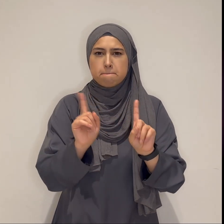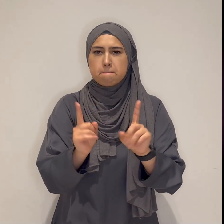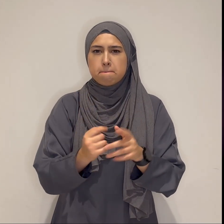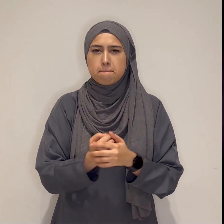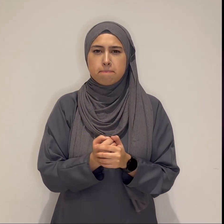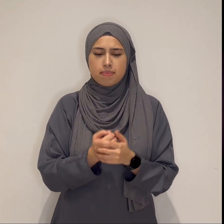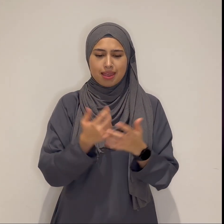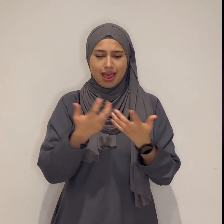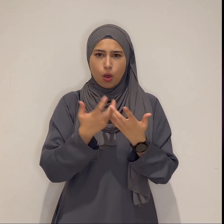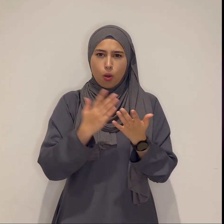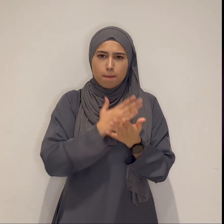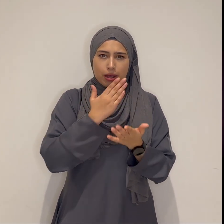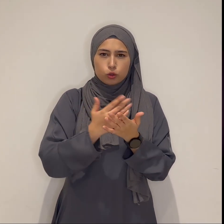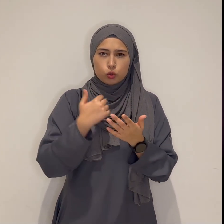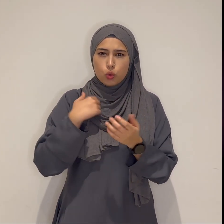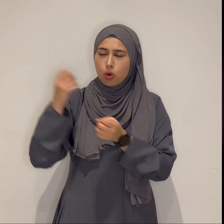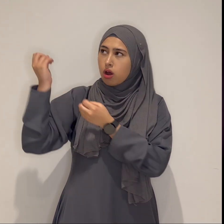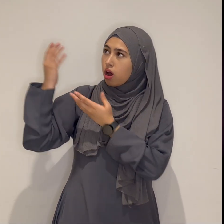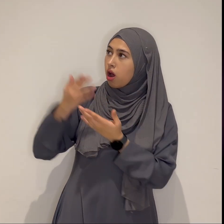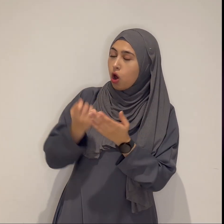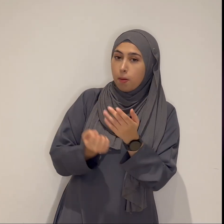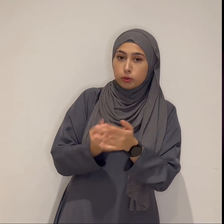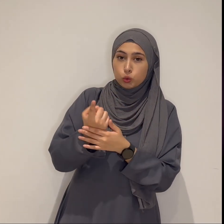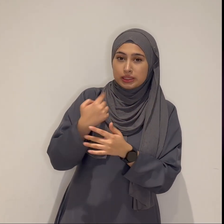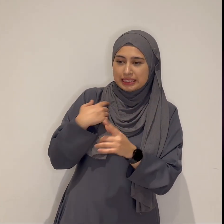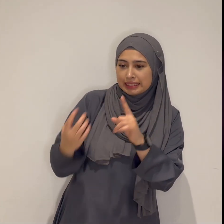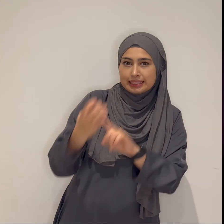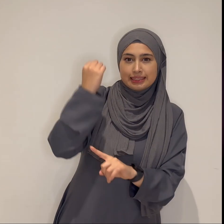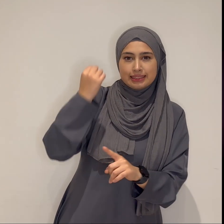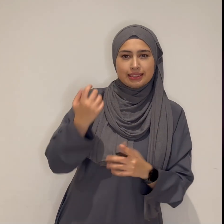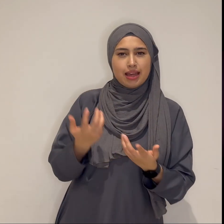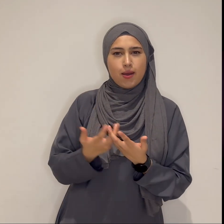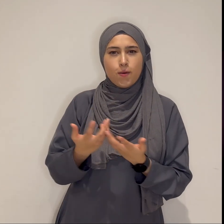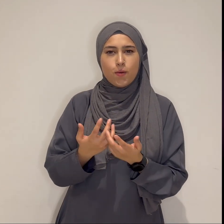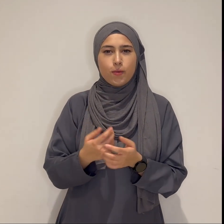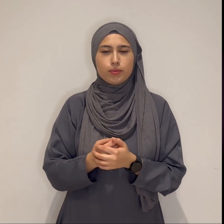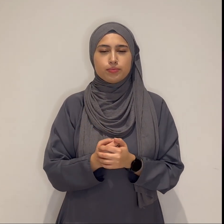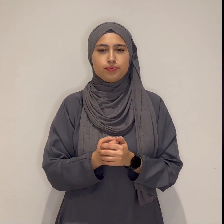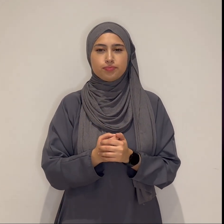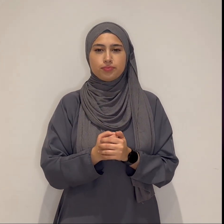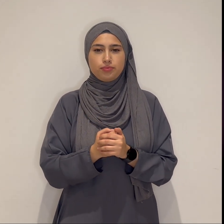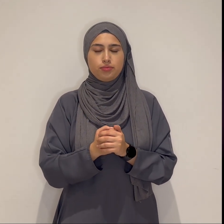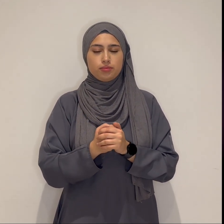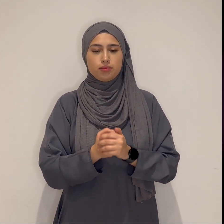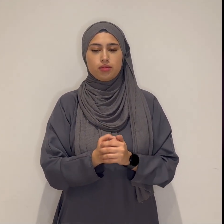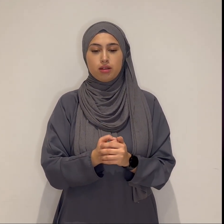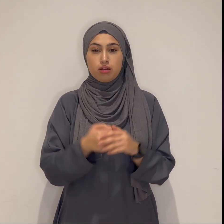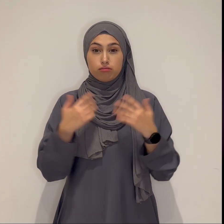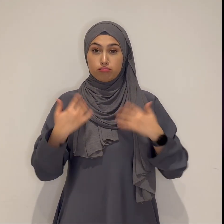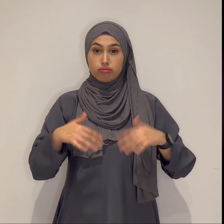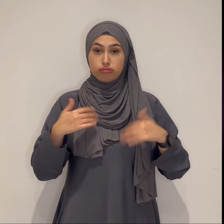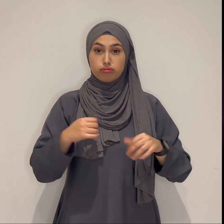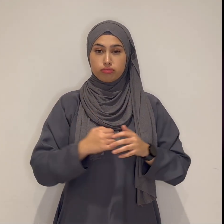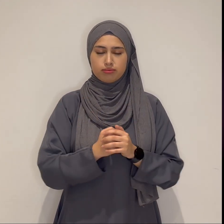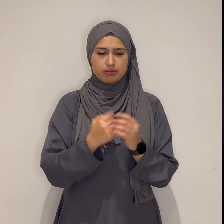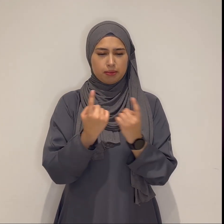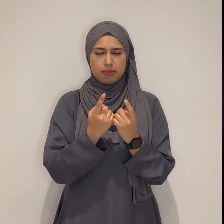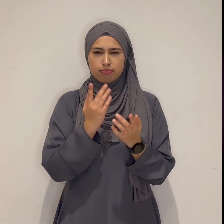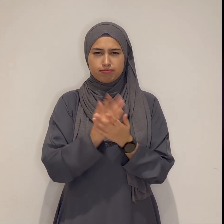my objectives? How can I make sure that I seize the opportunity that Allah subhanahu wa ta'ala is presenting to me? SubhanAllah, you